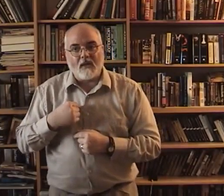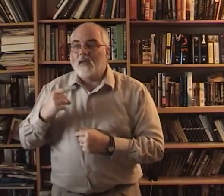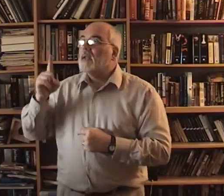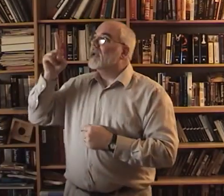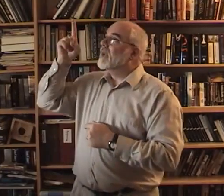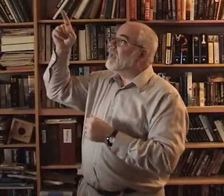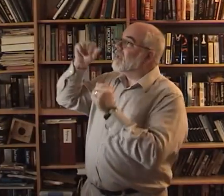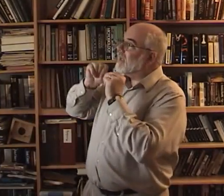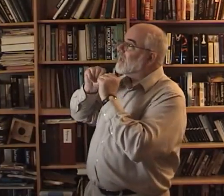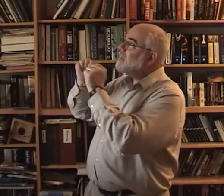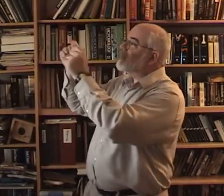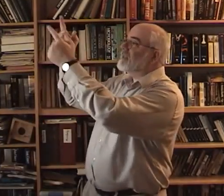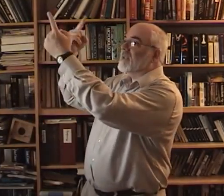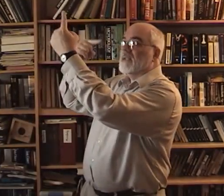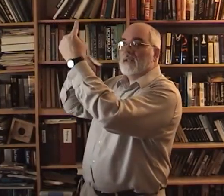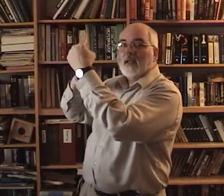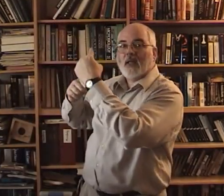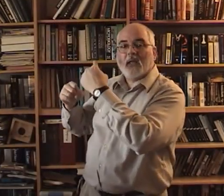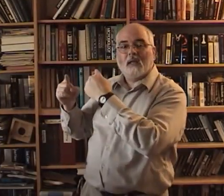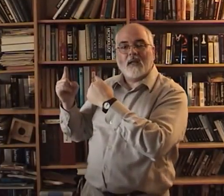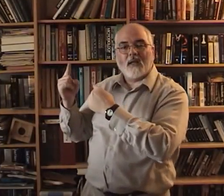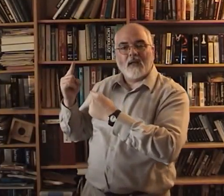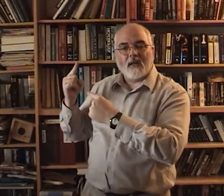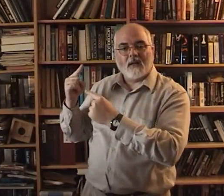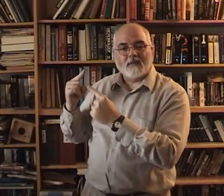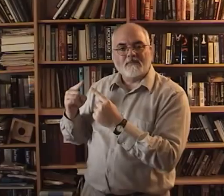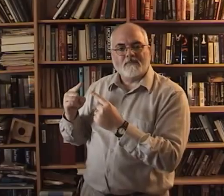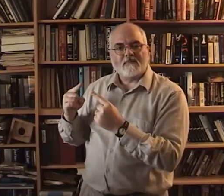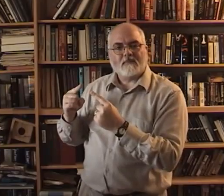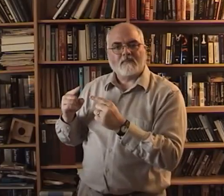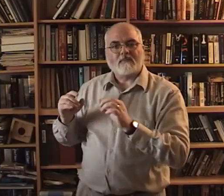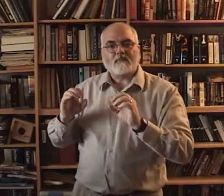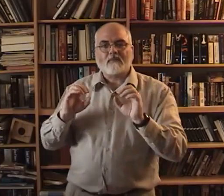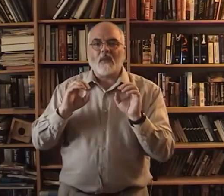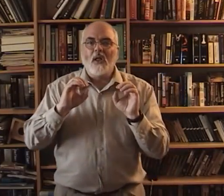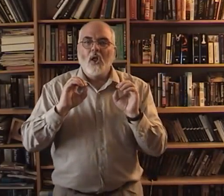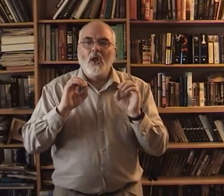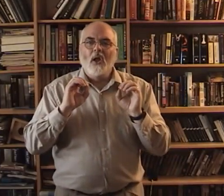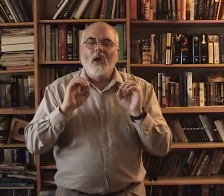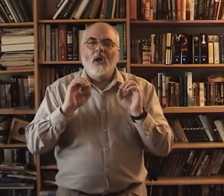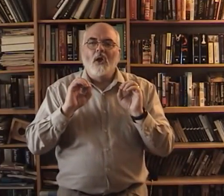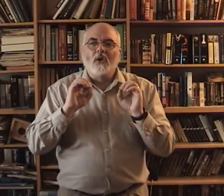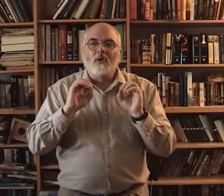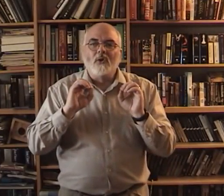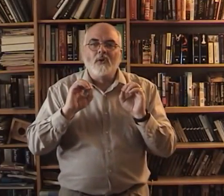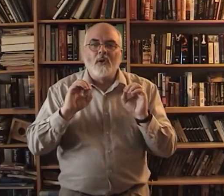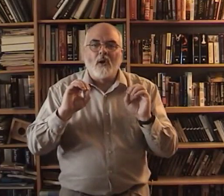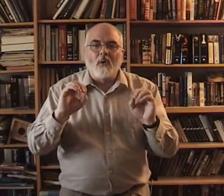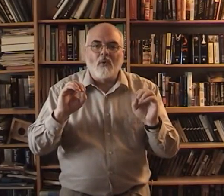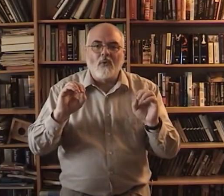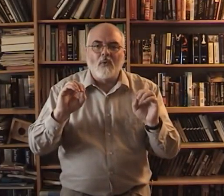disregarding every cost, from the manger to